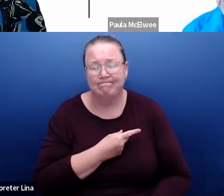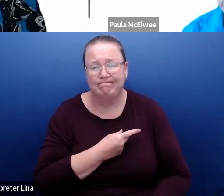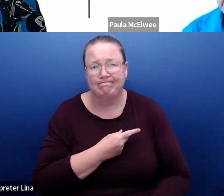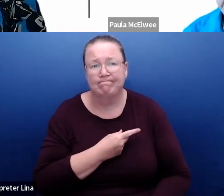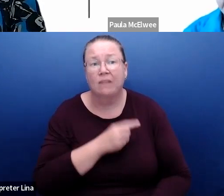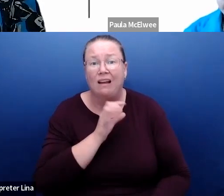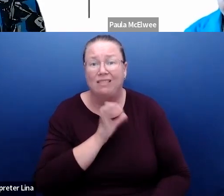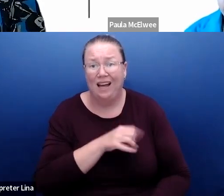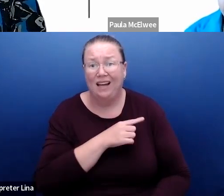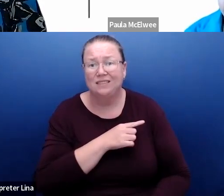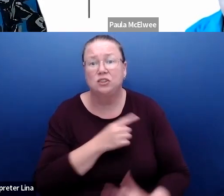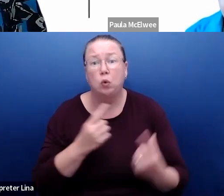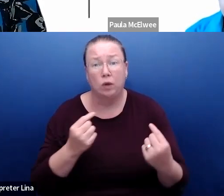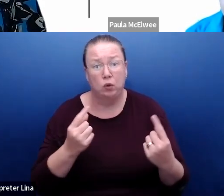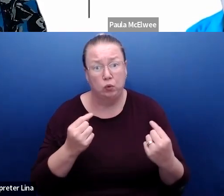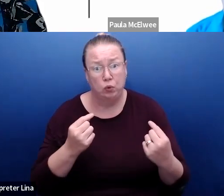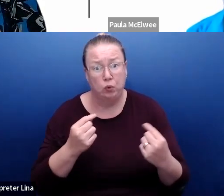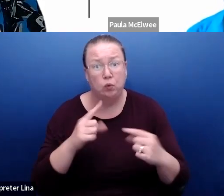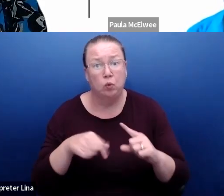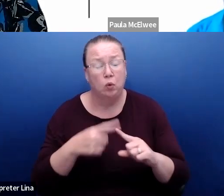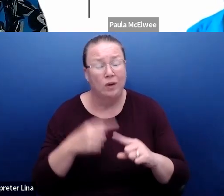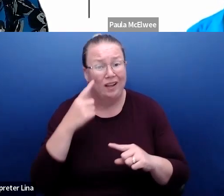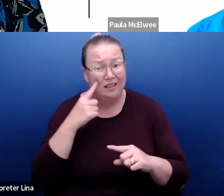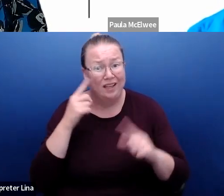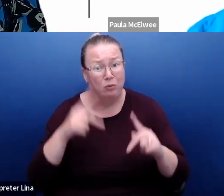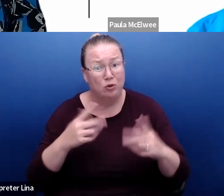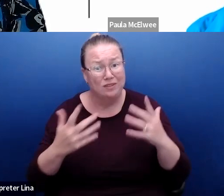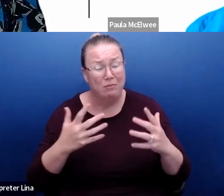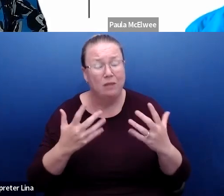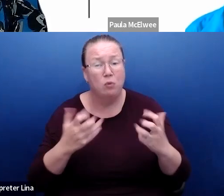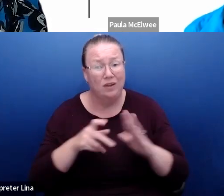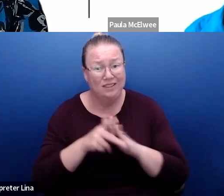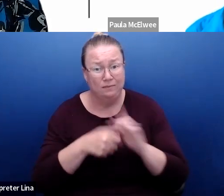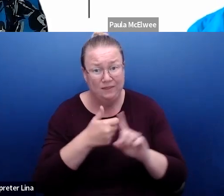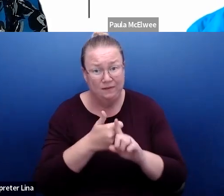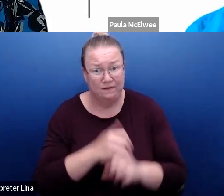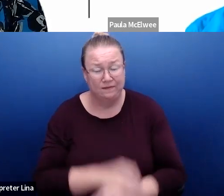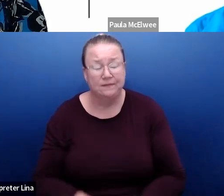And that is, what do you do when you think the person might be suicidal?